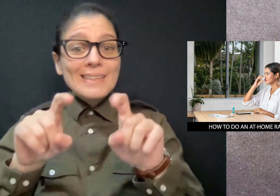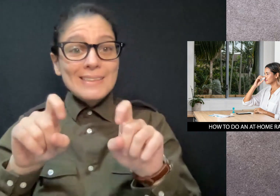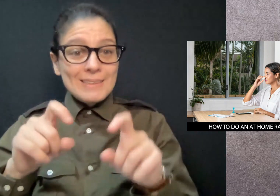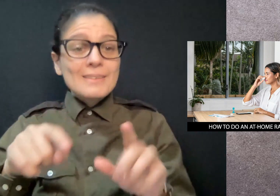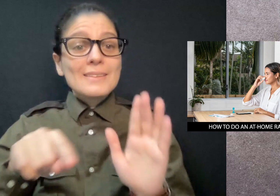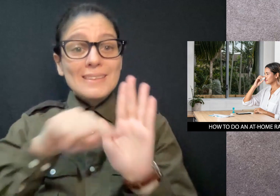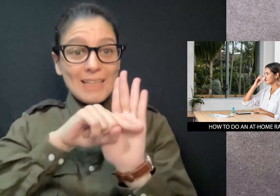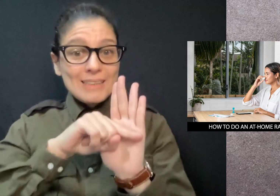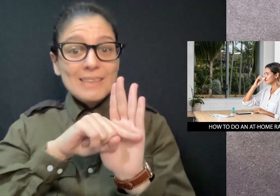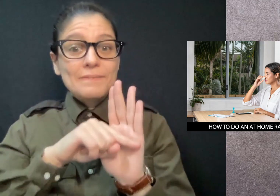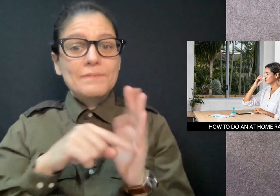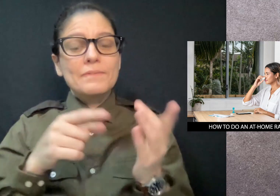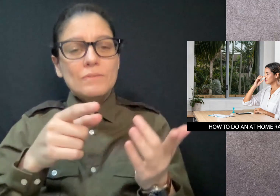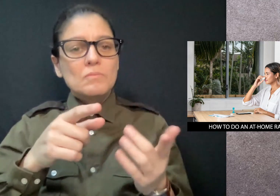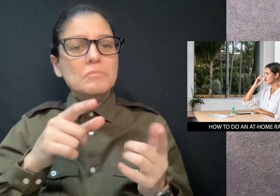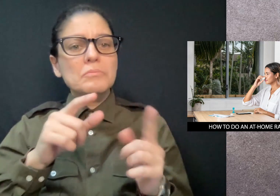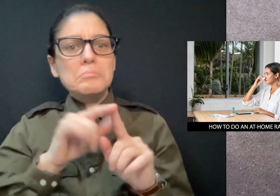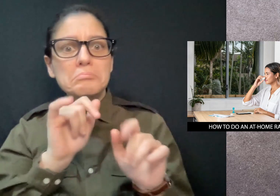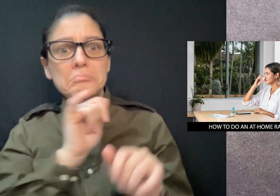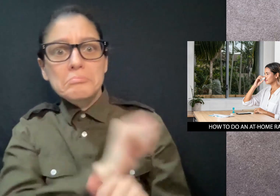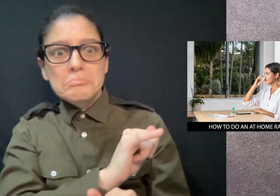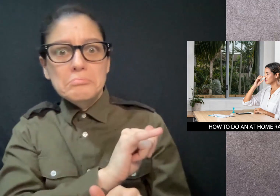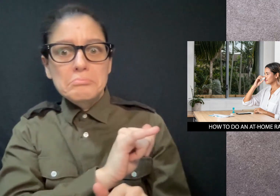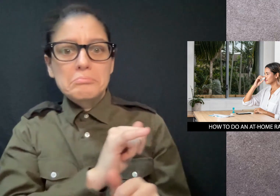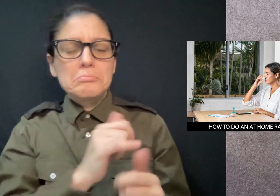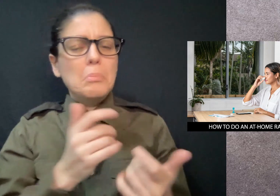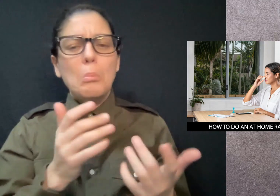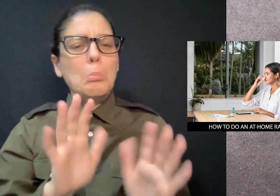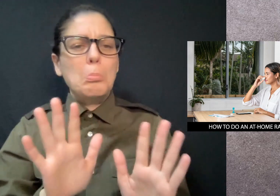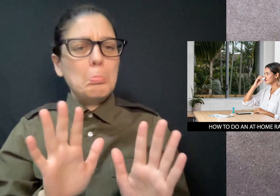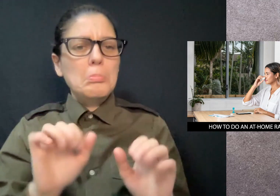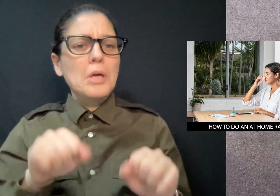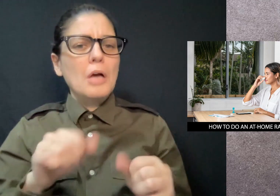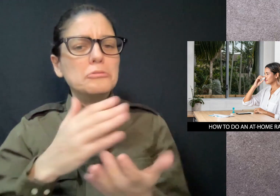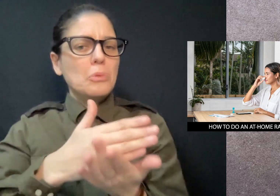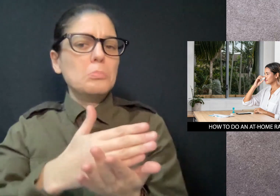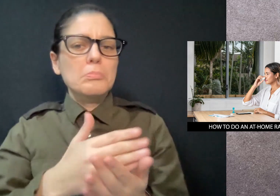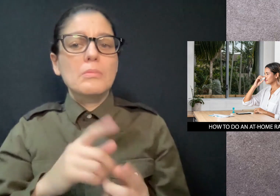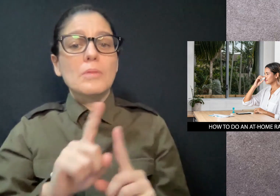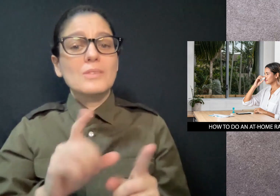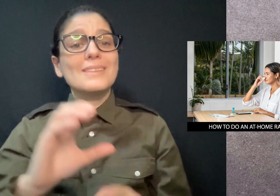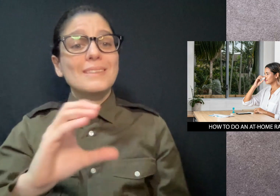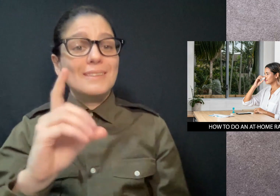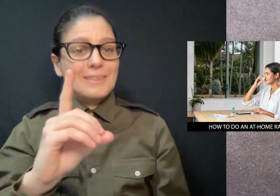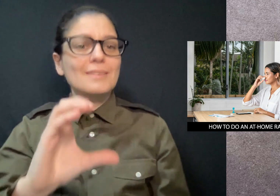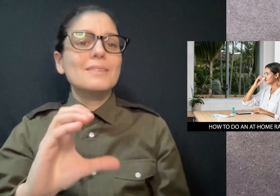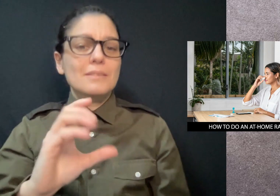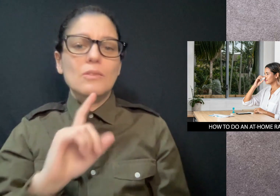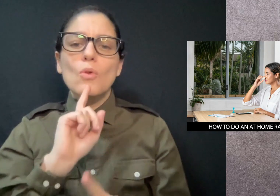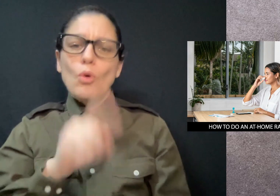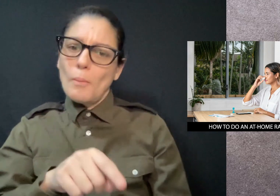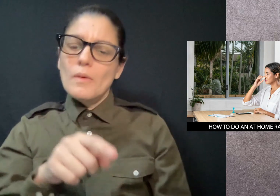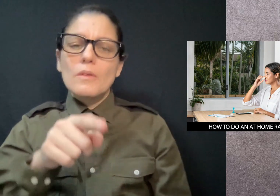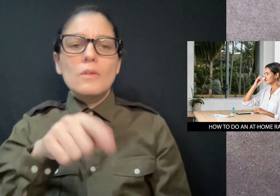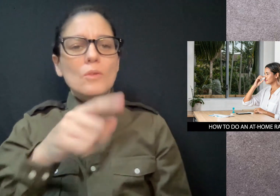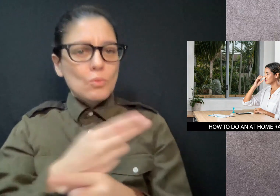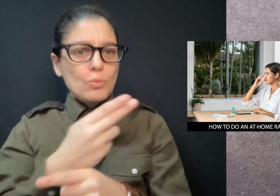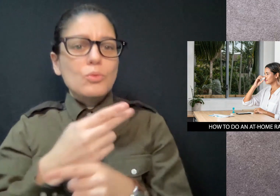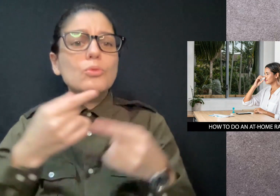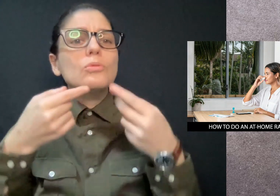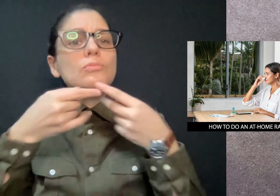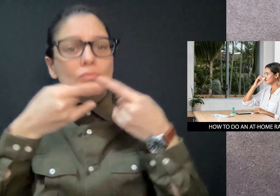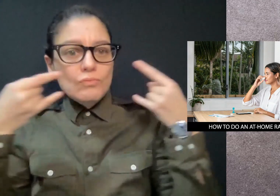If the test is positive, the CDC says you should report those results to your doctor